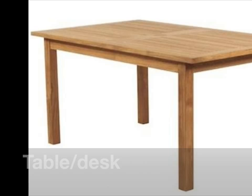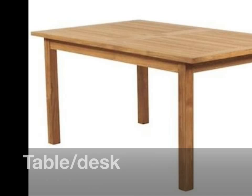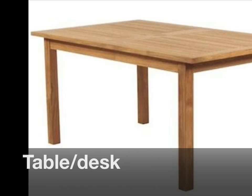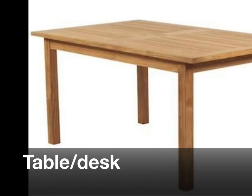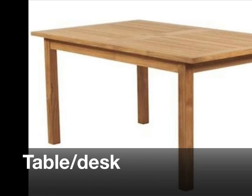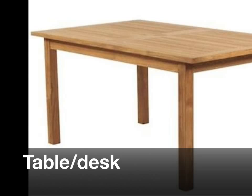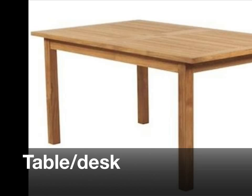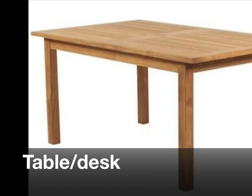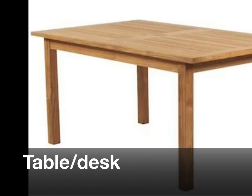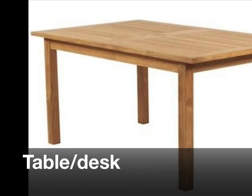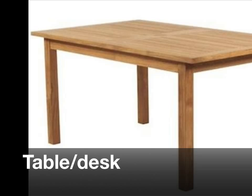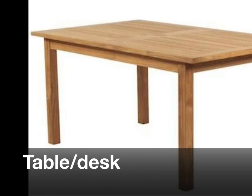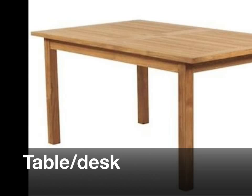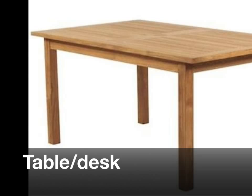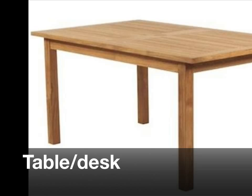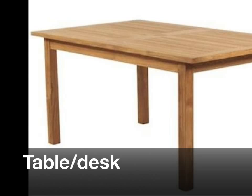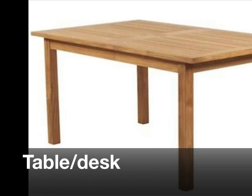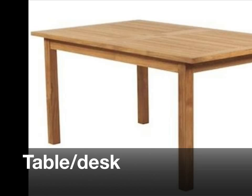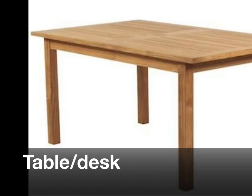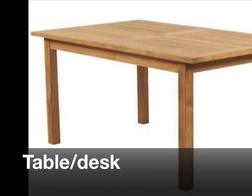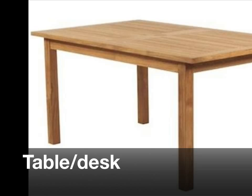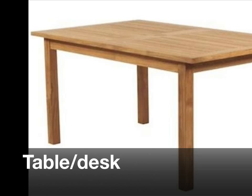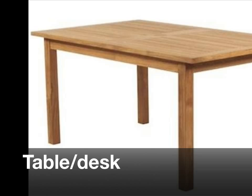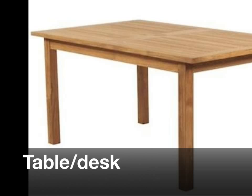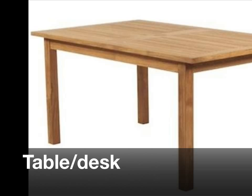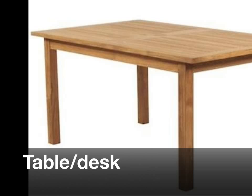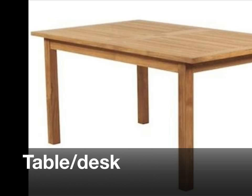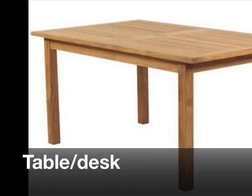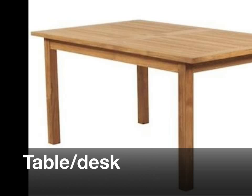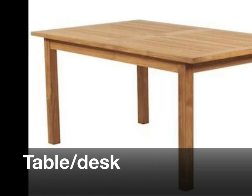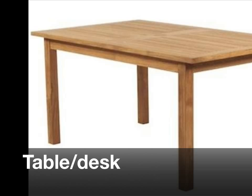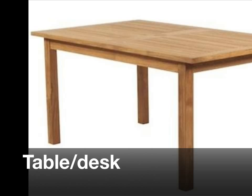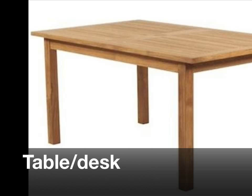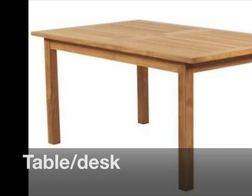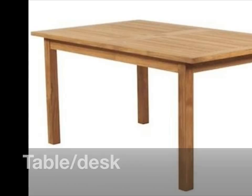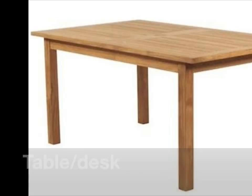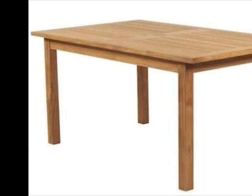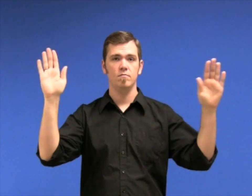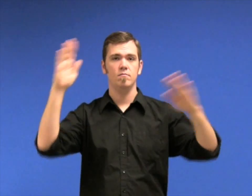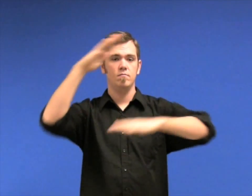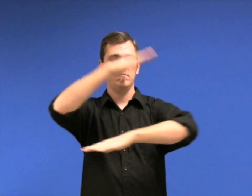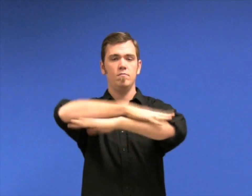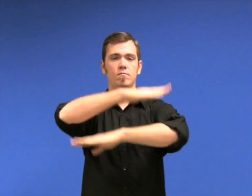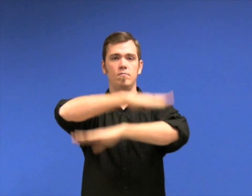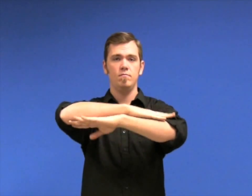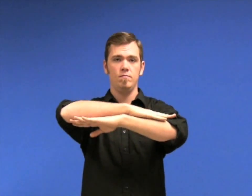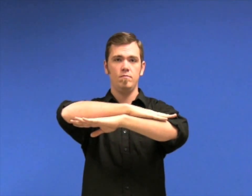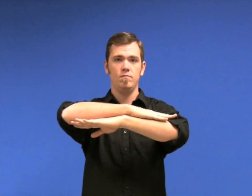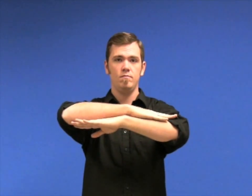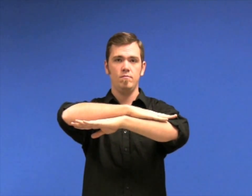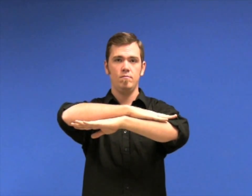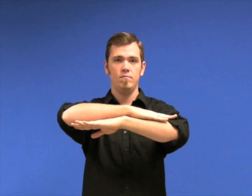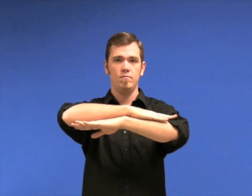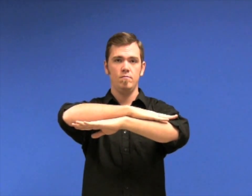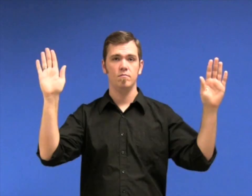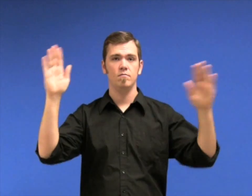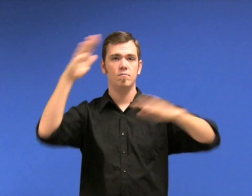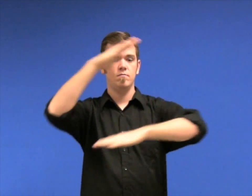All right, the sign for table or desk, we know this already. It is table. Make sure you're signing this with